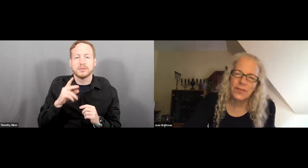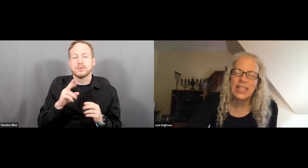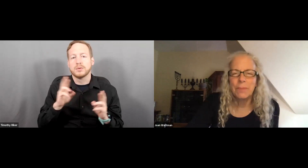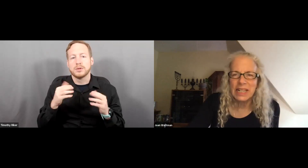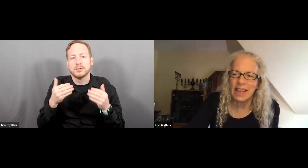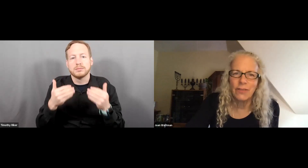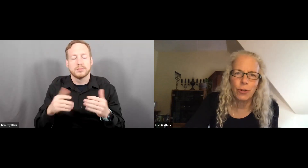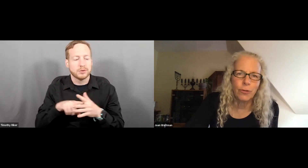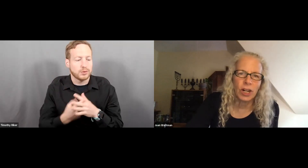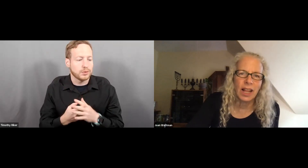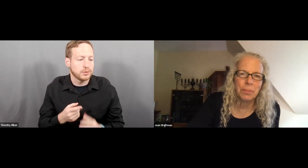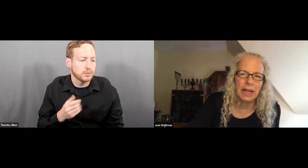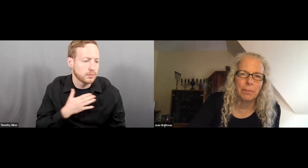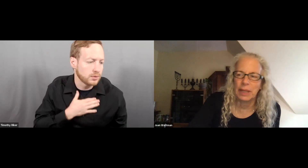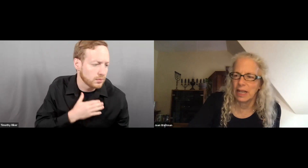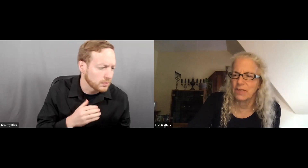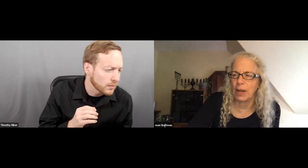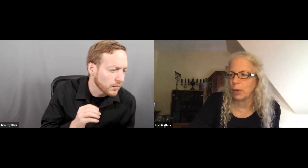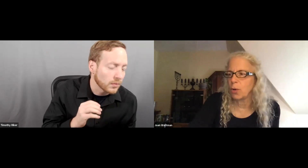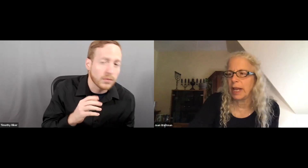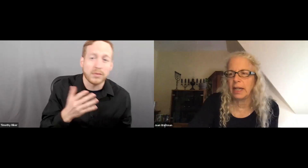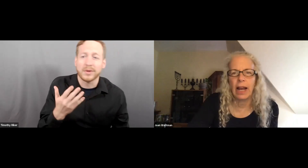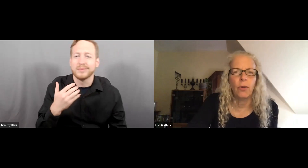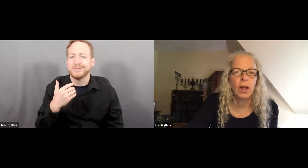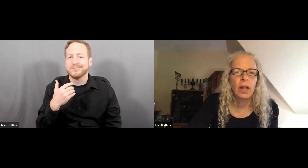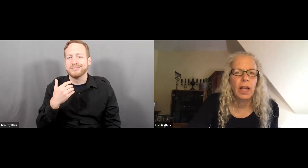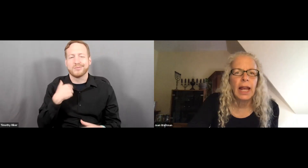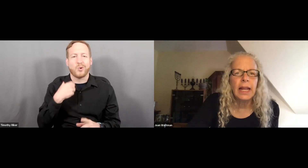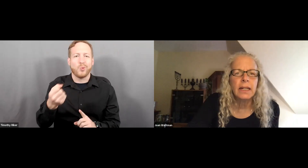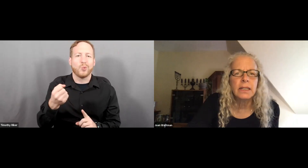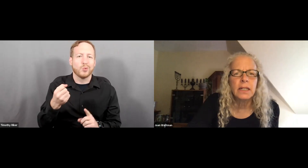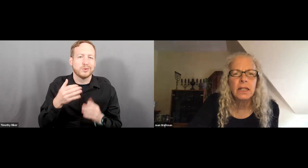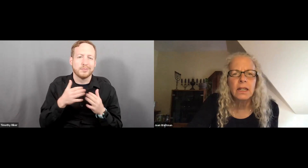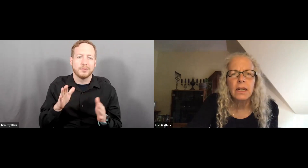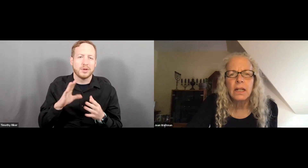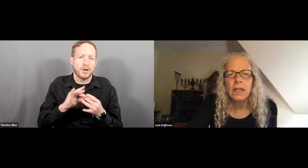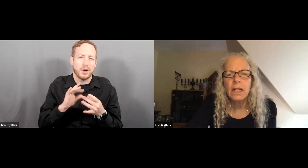We're 17 minutes late for a 4 o'clock meeting, but that's fine. We'll go ahead now. And